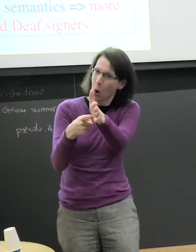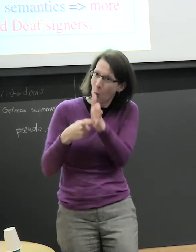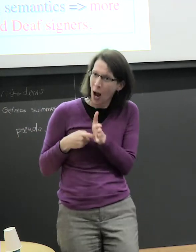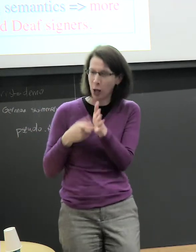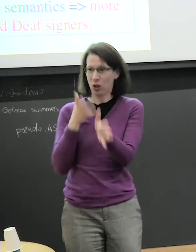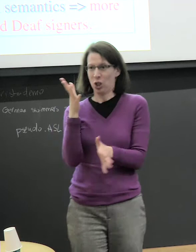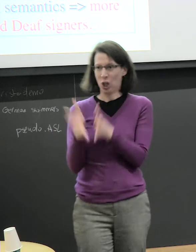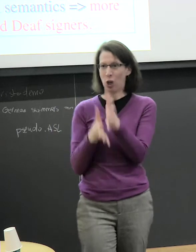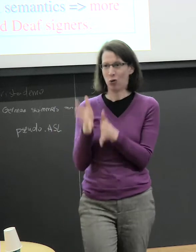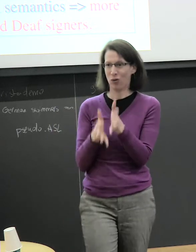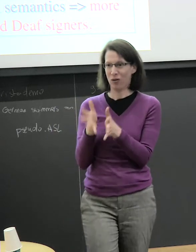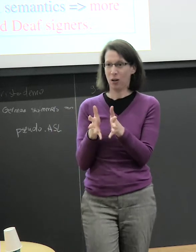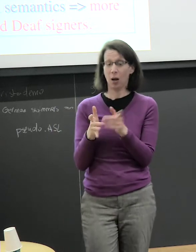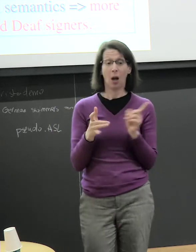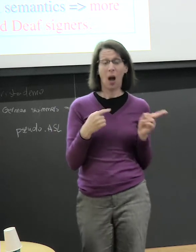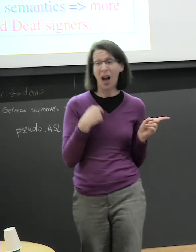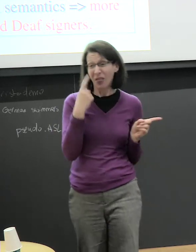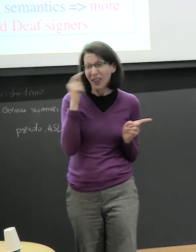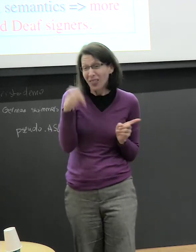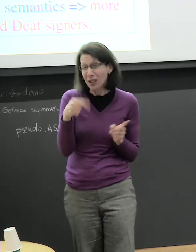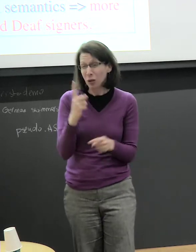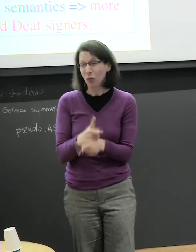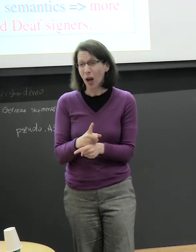this is correct.